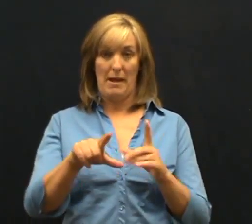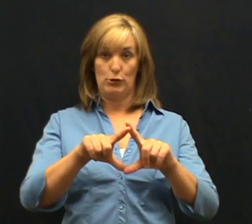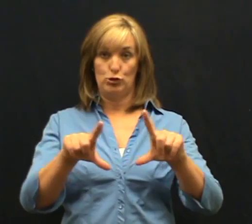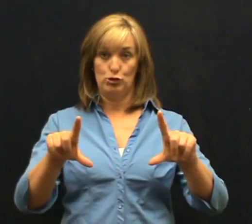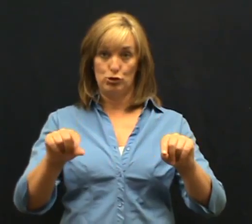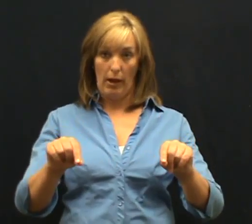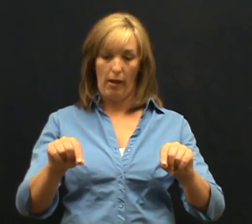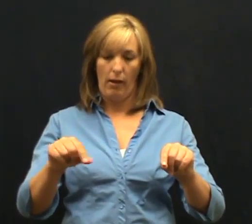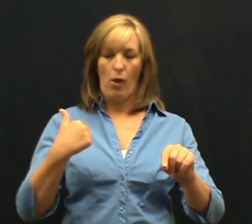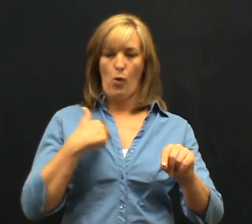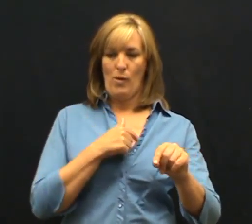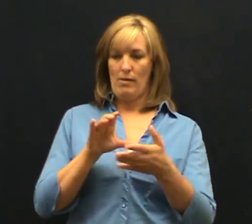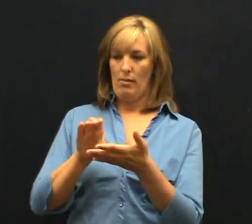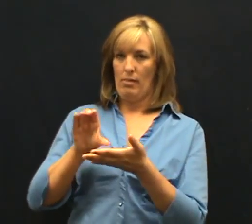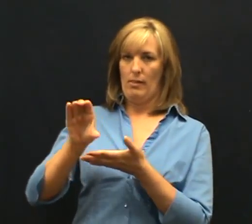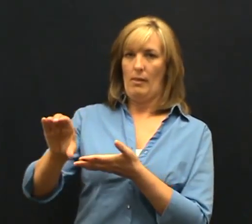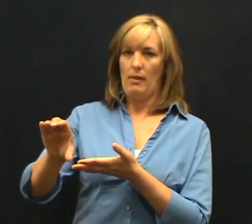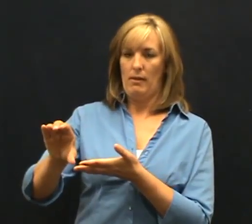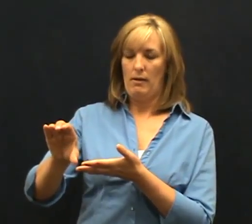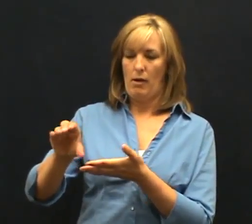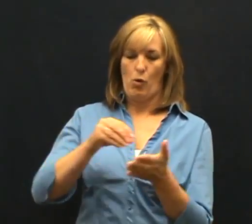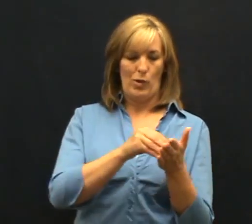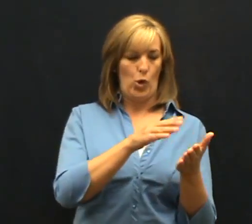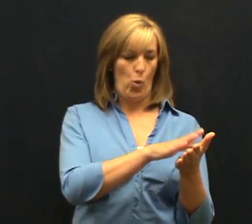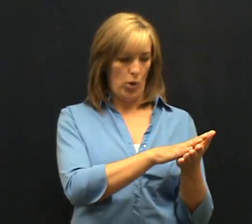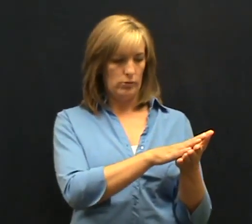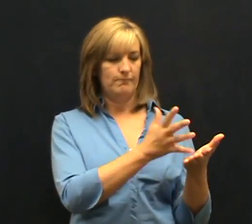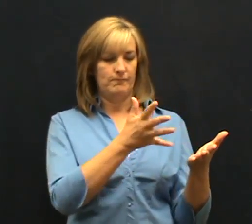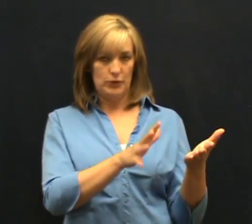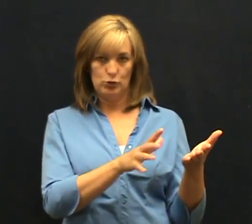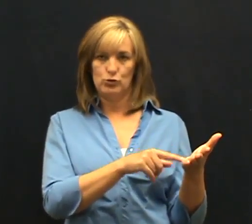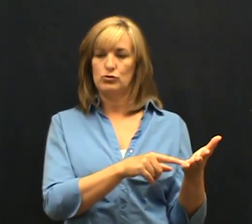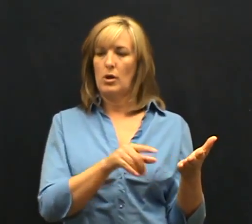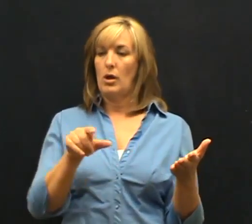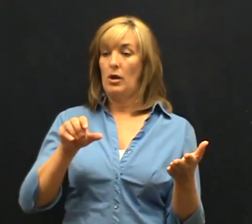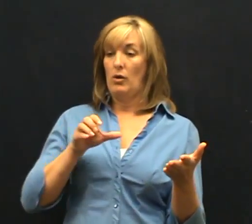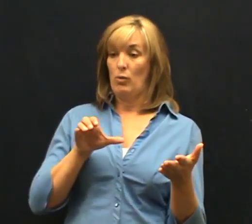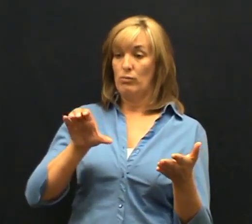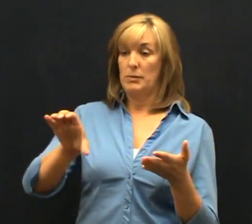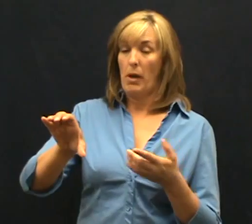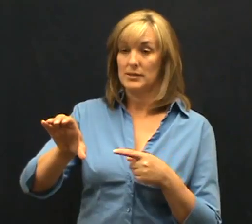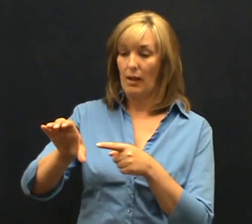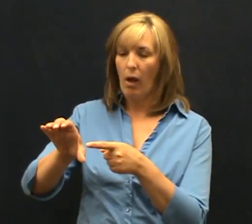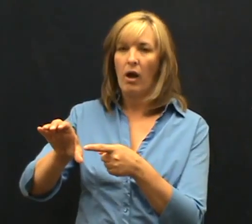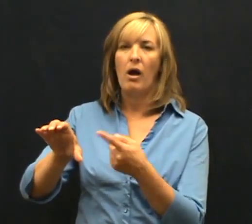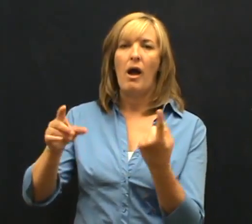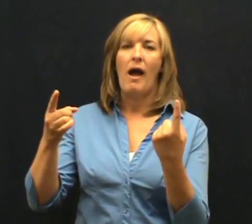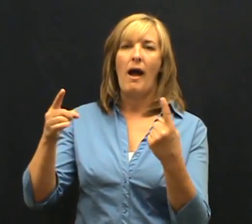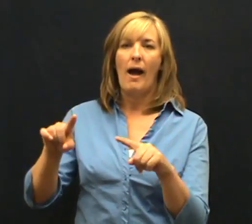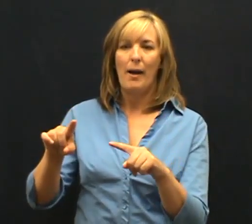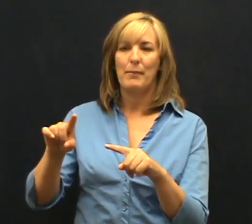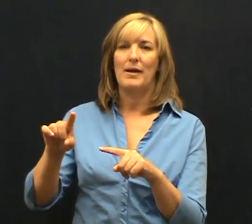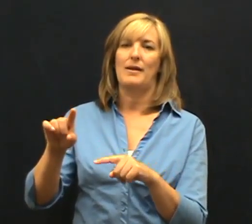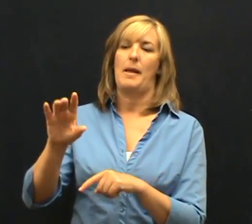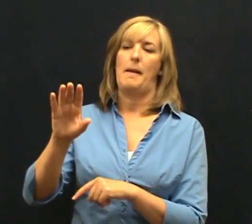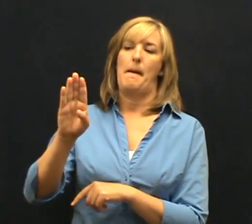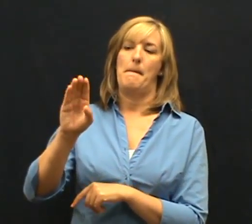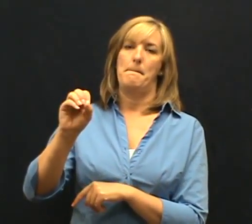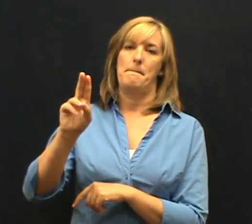that cash, and then it turns out that the check bounced, the customer wrote a bad check, what we have to do is